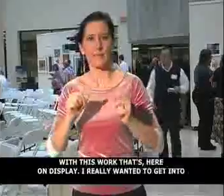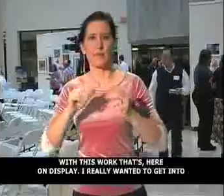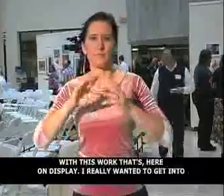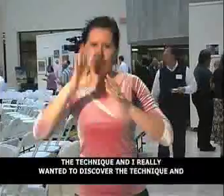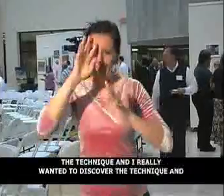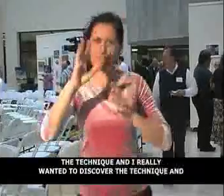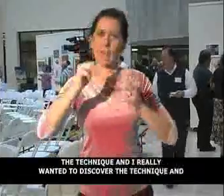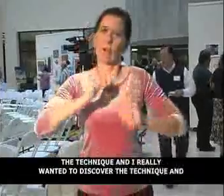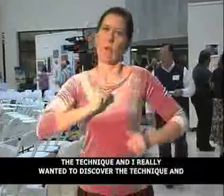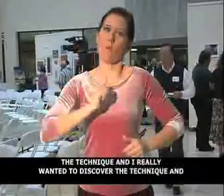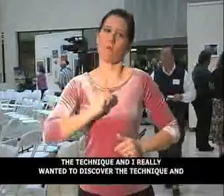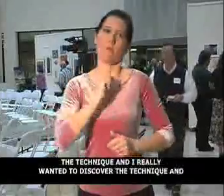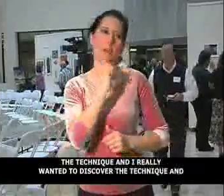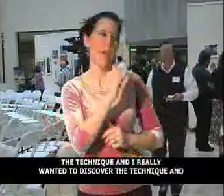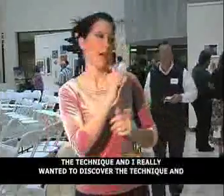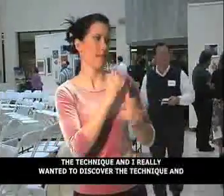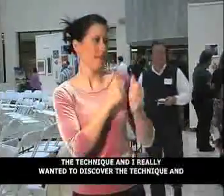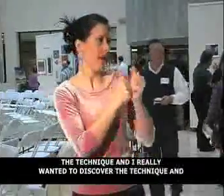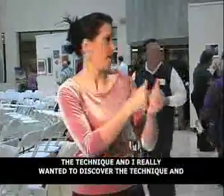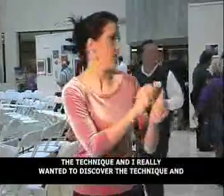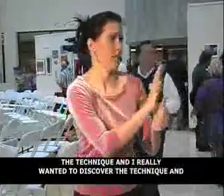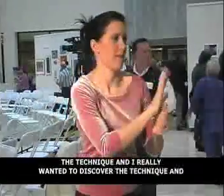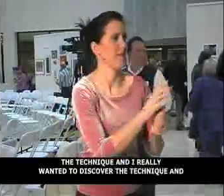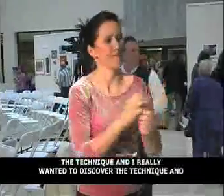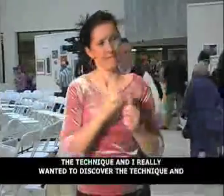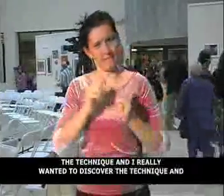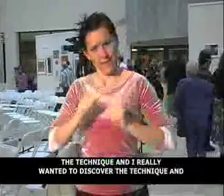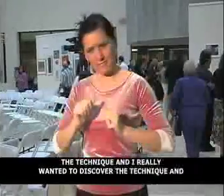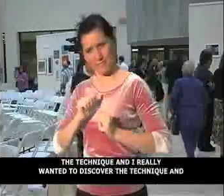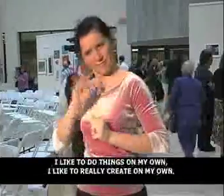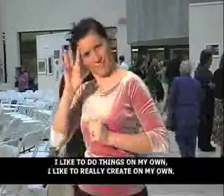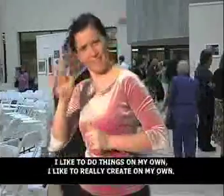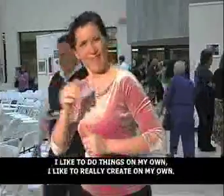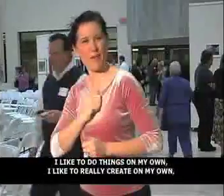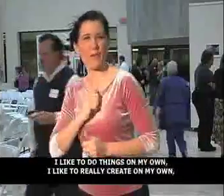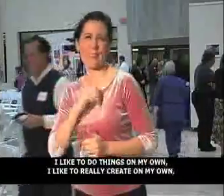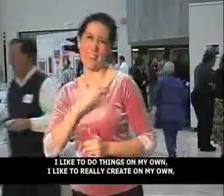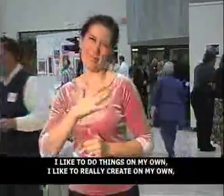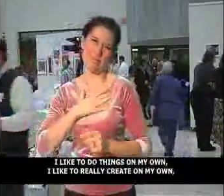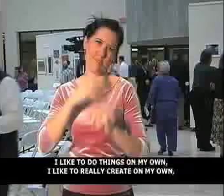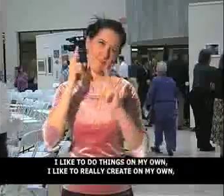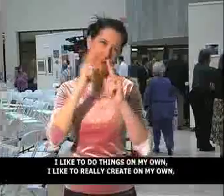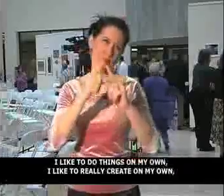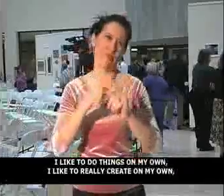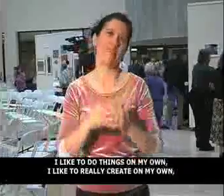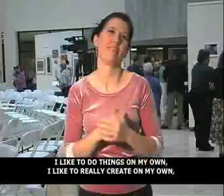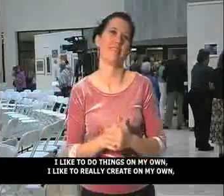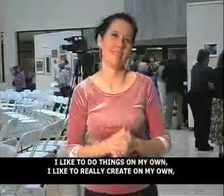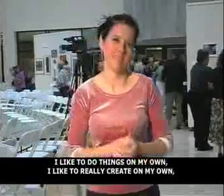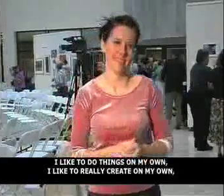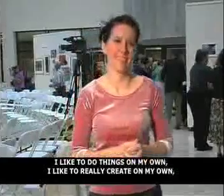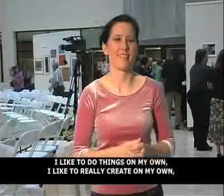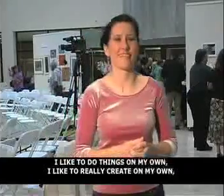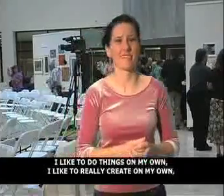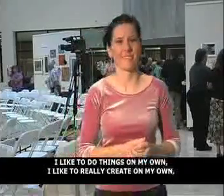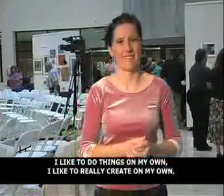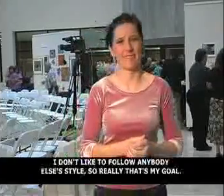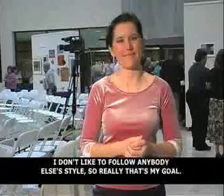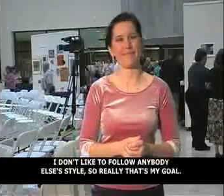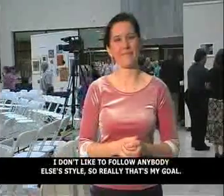the technique, and I really wanted to discover the technique. And I like to do things on my own. I like to really create on my own. I don't like to follow anybody